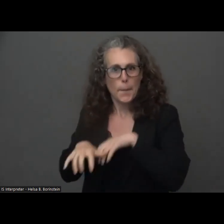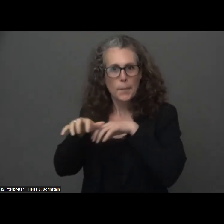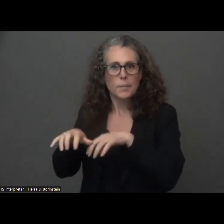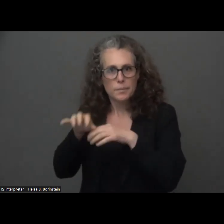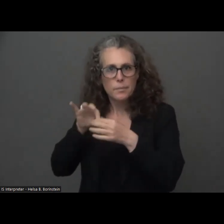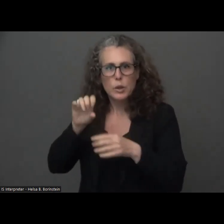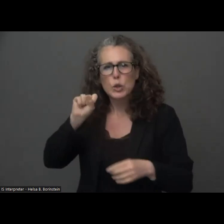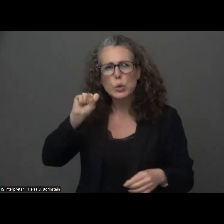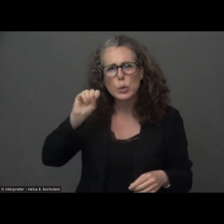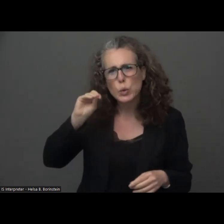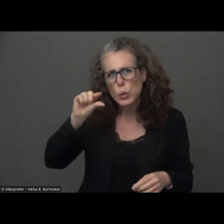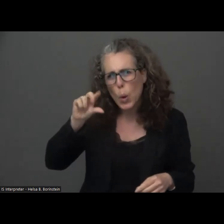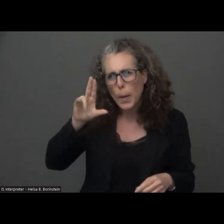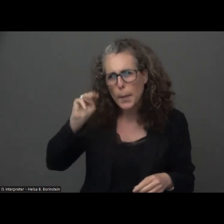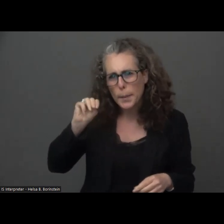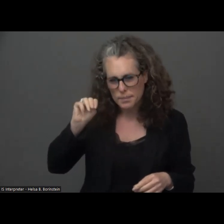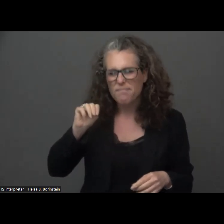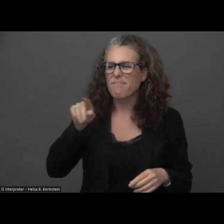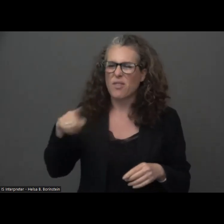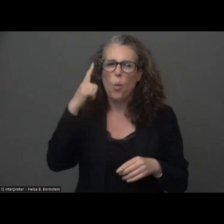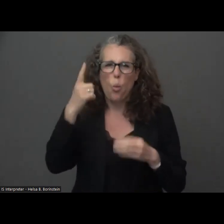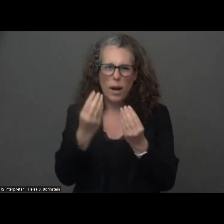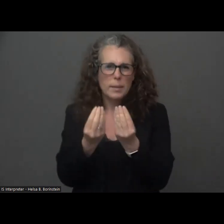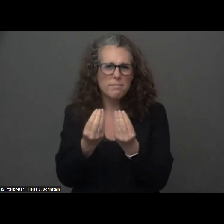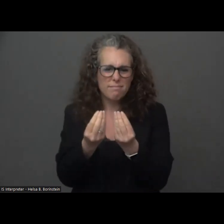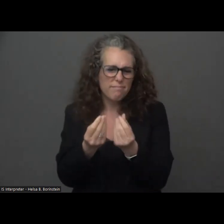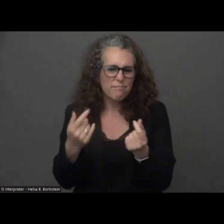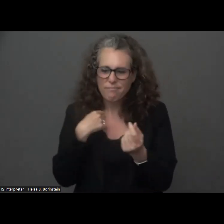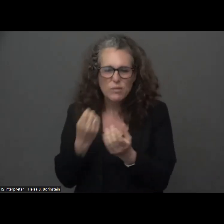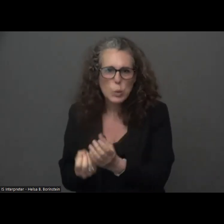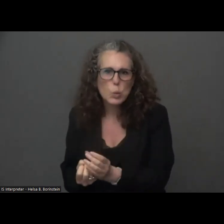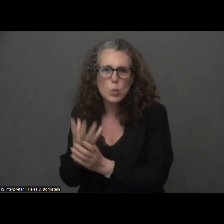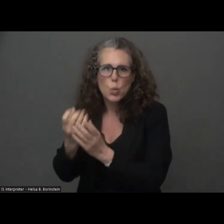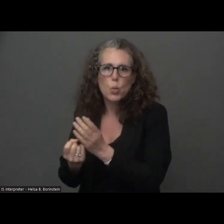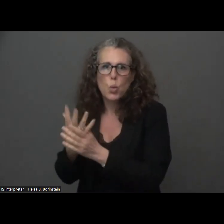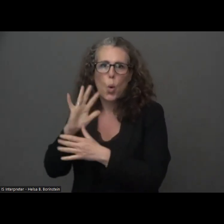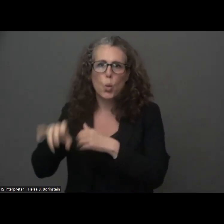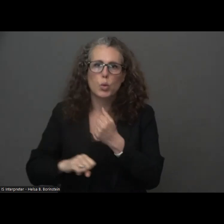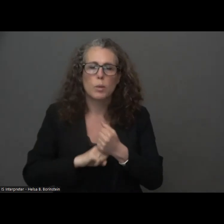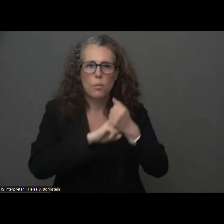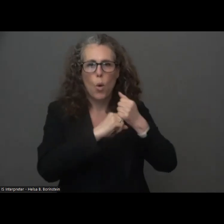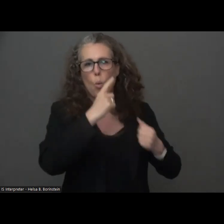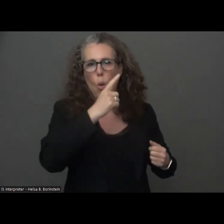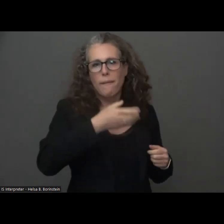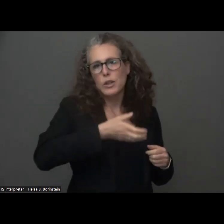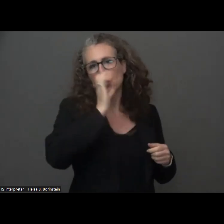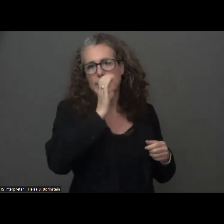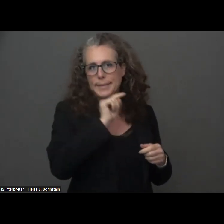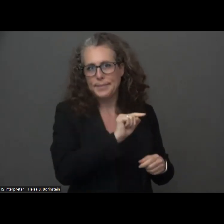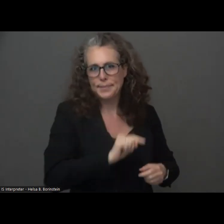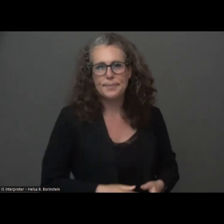sorghum, like I mentioned, is one of the raw materials we used to manufacture one of our value beers called Senator Keg.